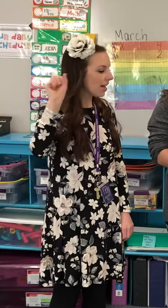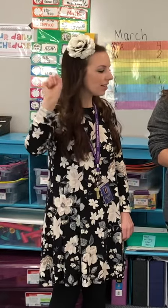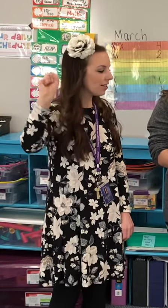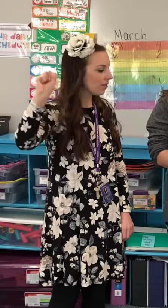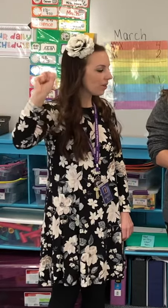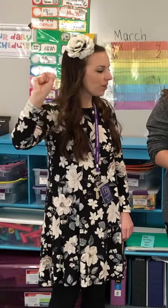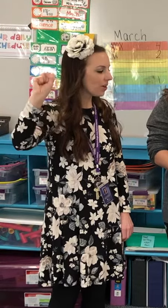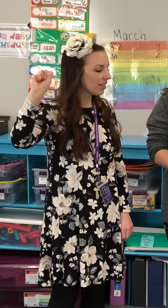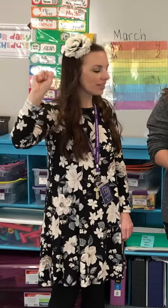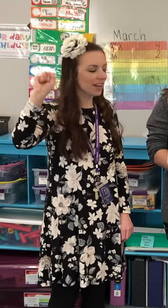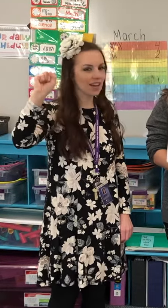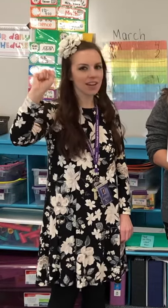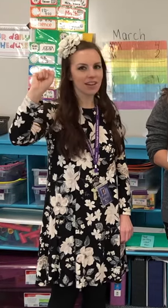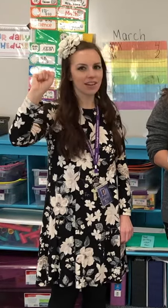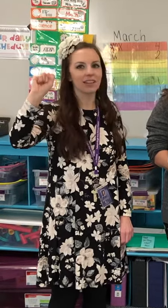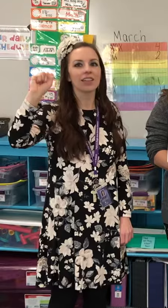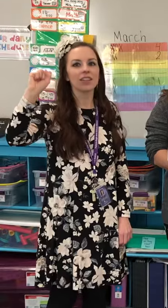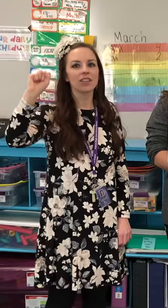S for sun.